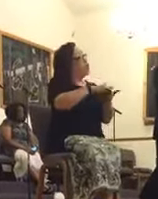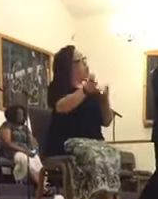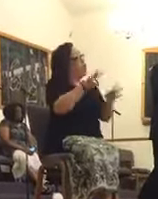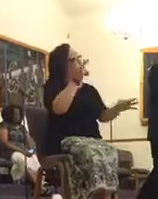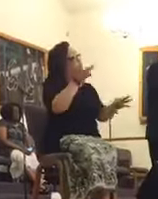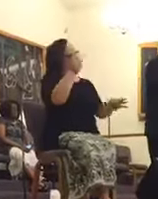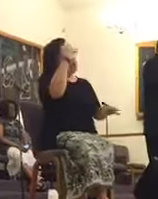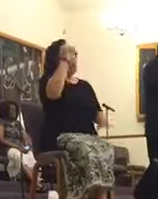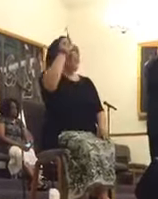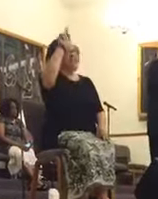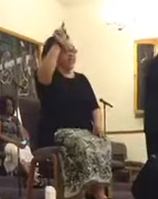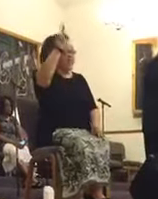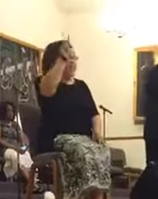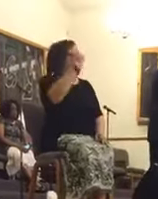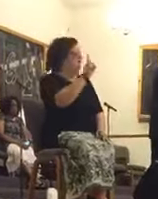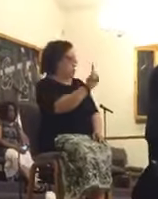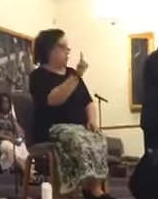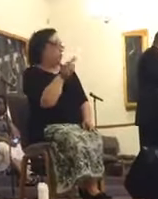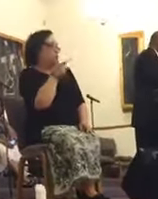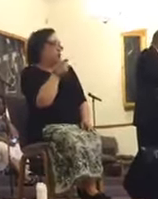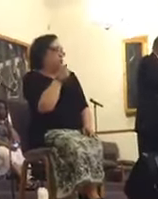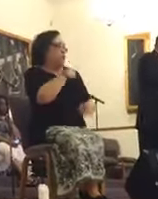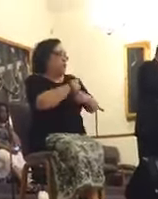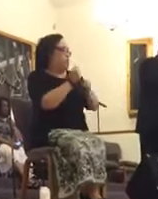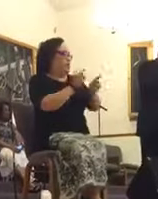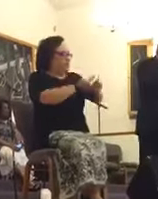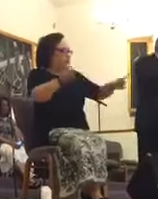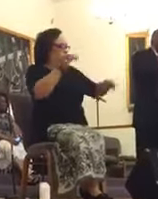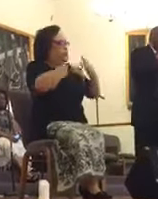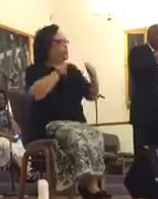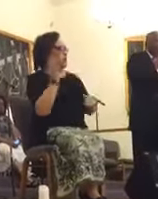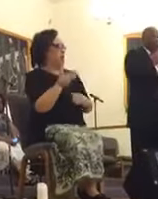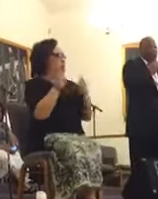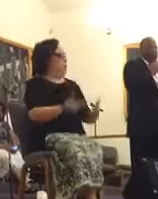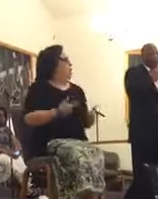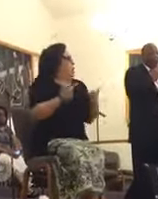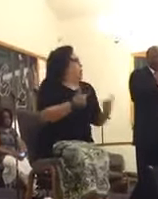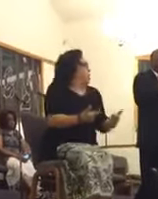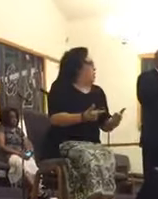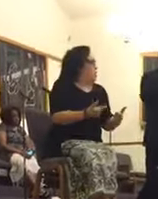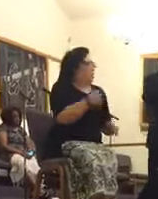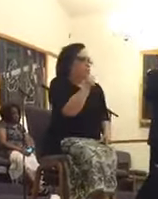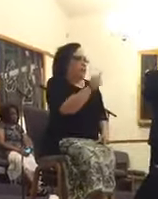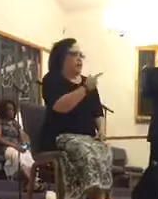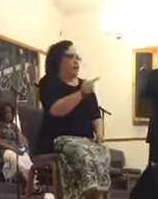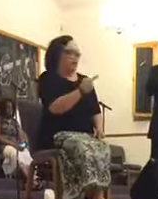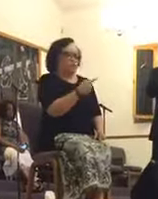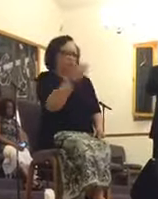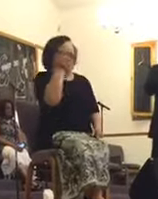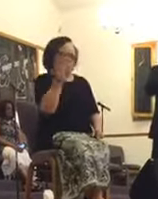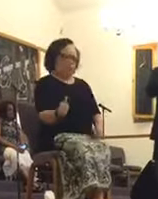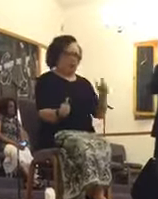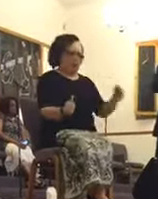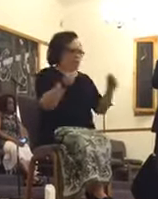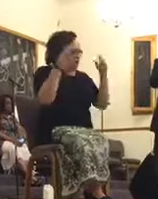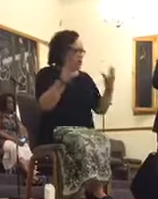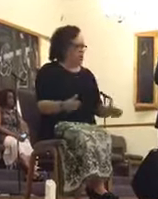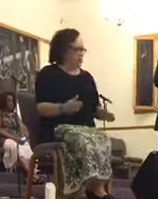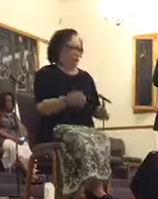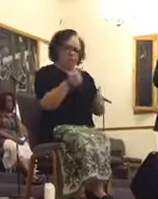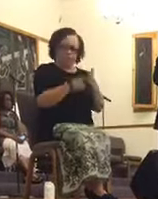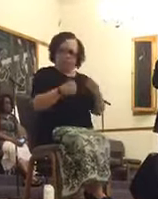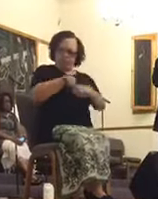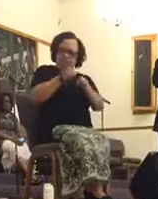he is the one that makes a difference in our life. Yeah. I'm going to tell you, baby, what makes you different from those people that are in the